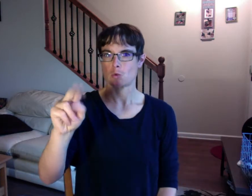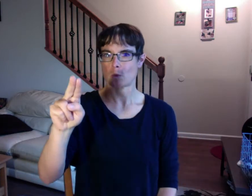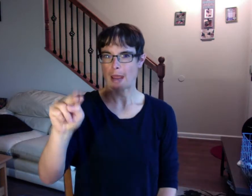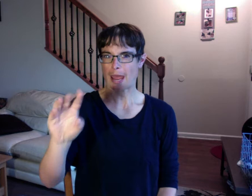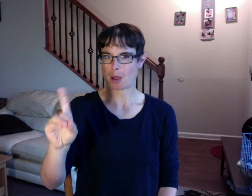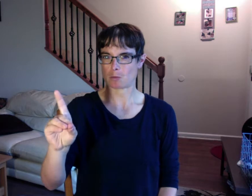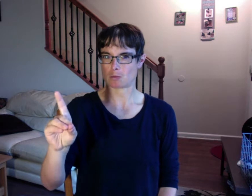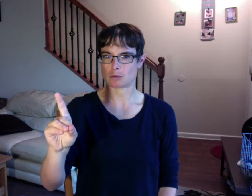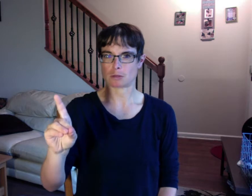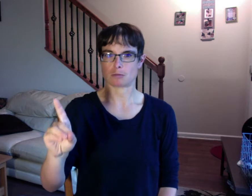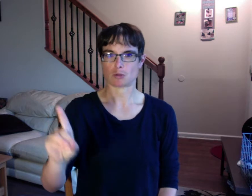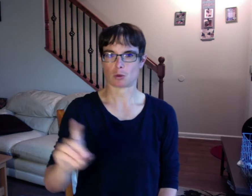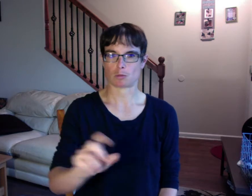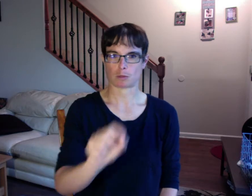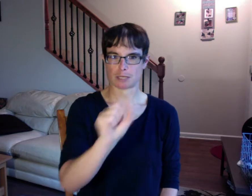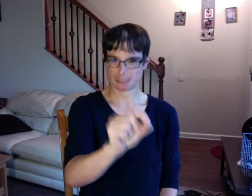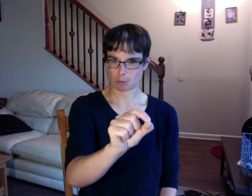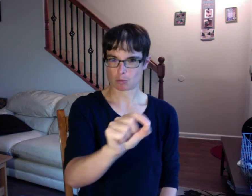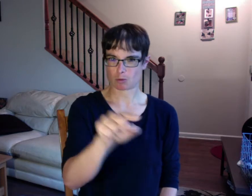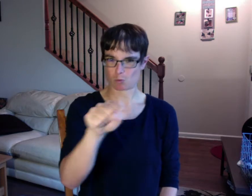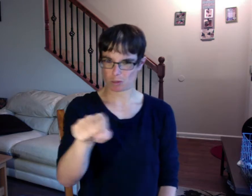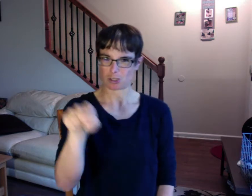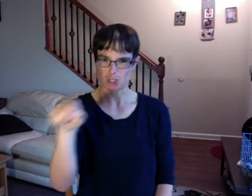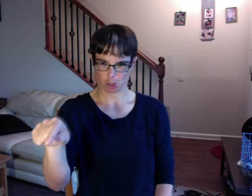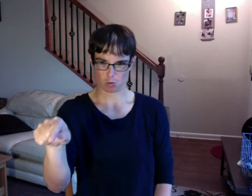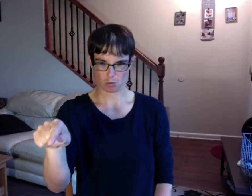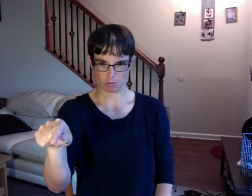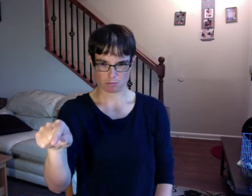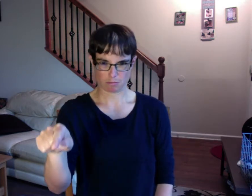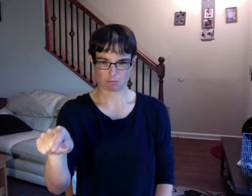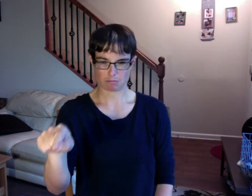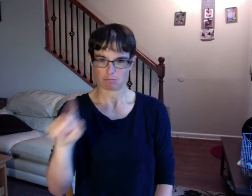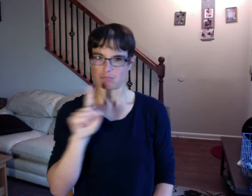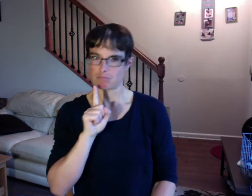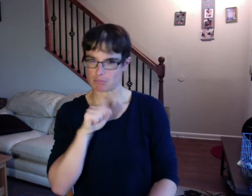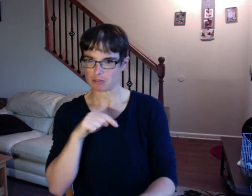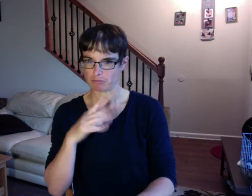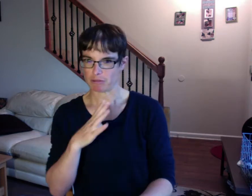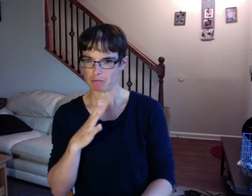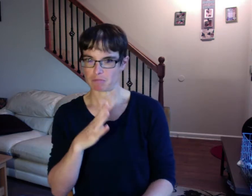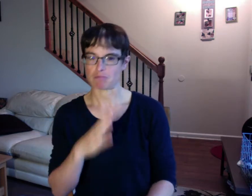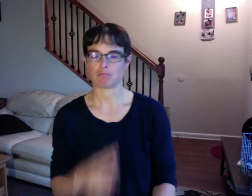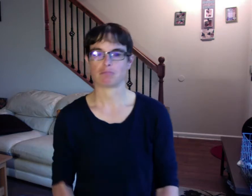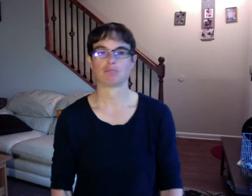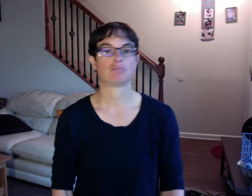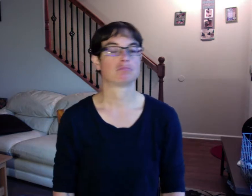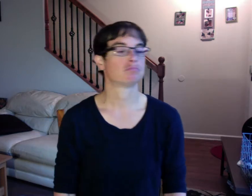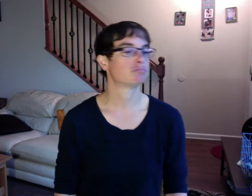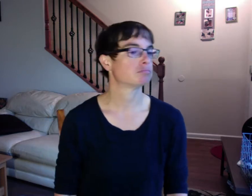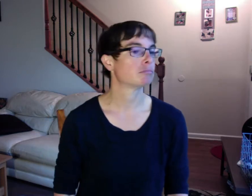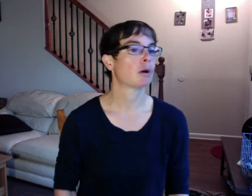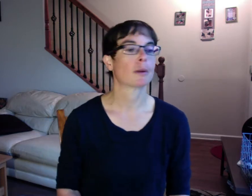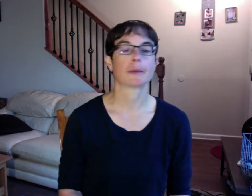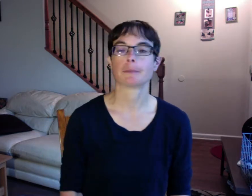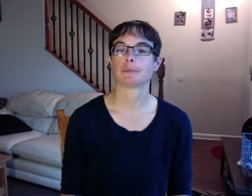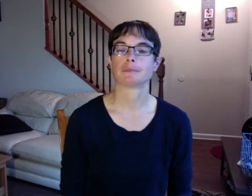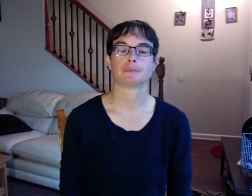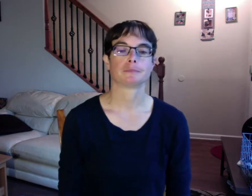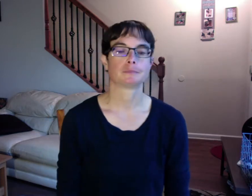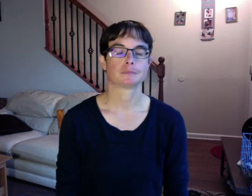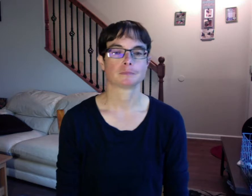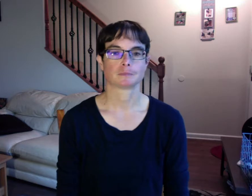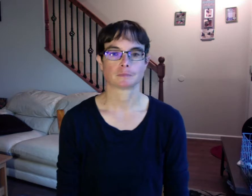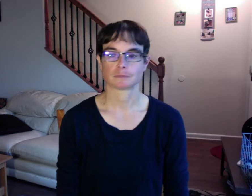decimal place. Did you get it? Thanks for helping him out.